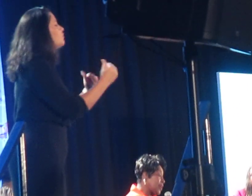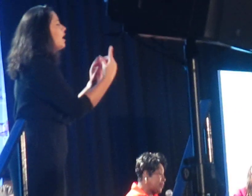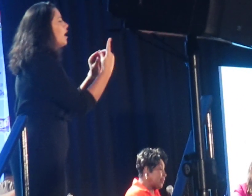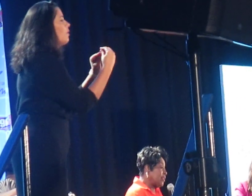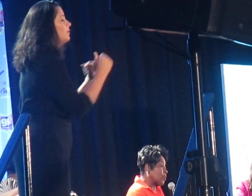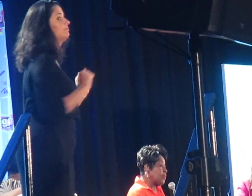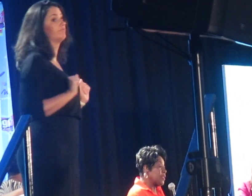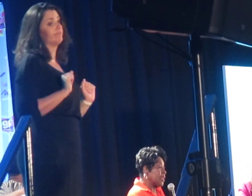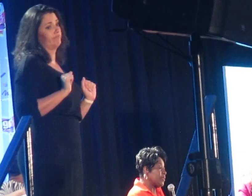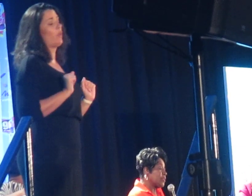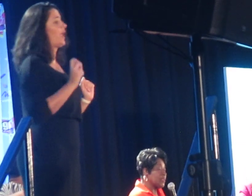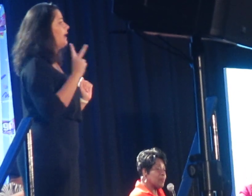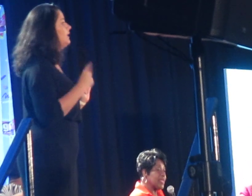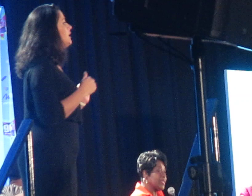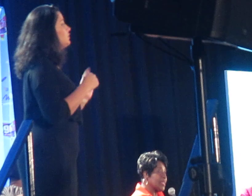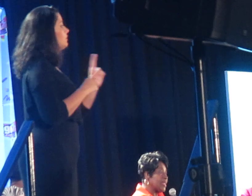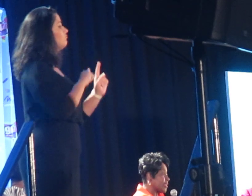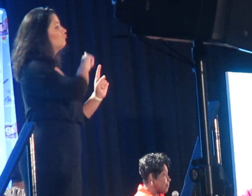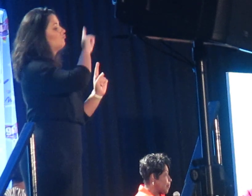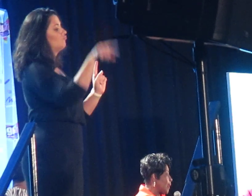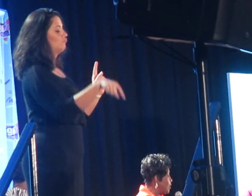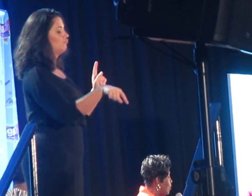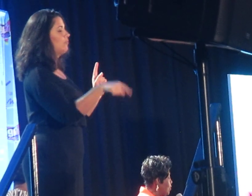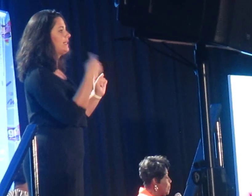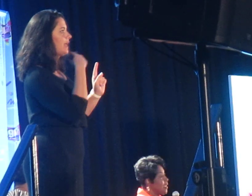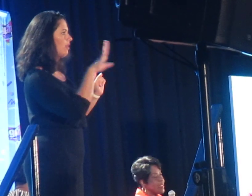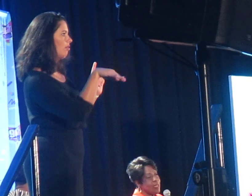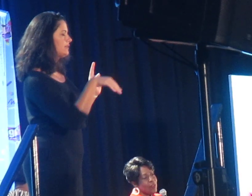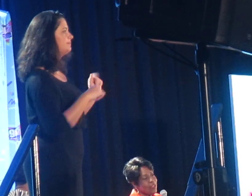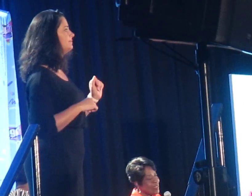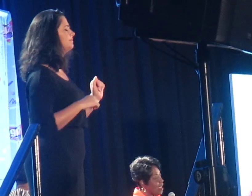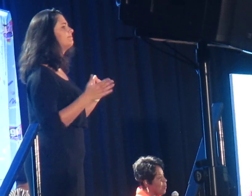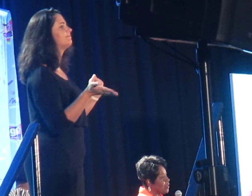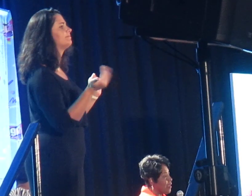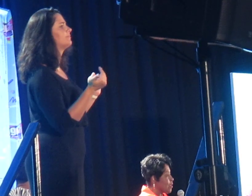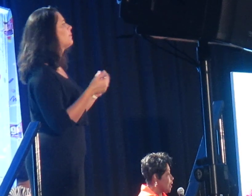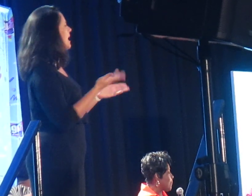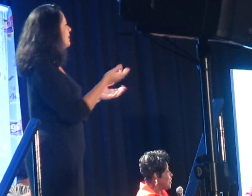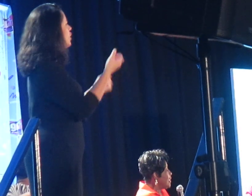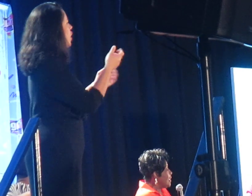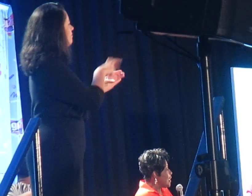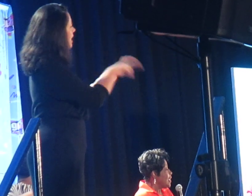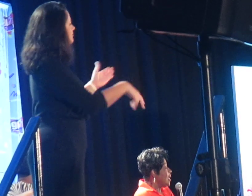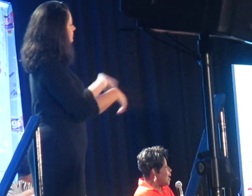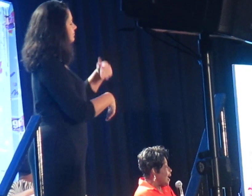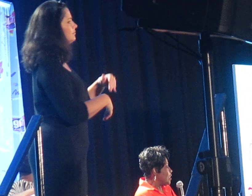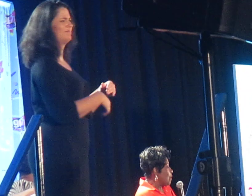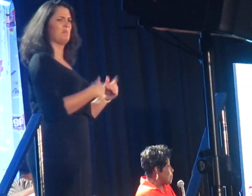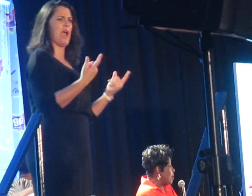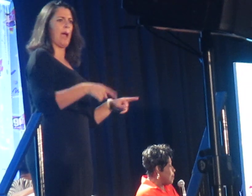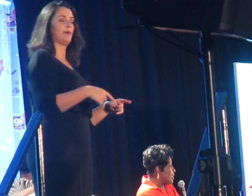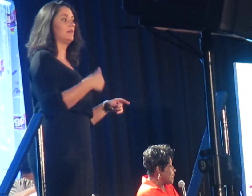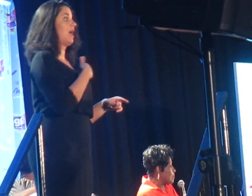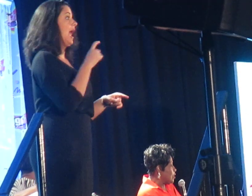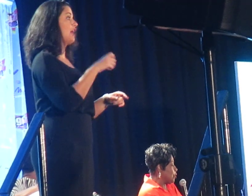I said, okay. So he went down to some place and said, listen, we talked to him. He said, come on, get him out the car, park the car. I said, what happened? He said, I had to drop